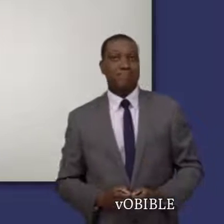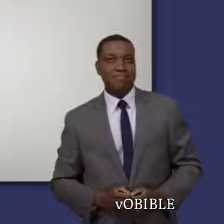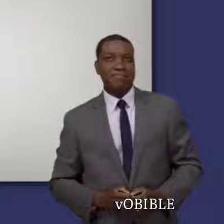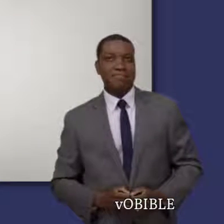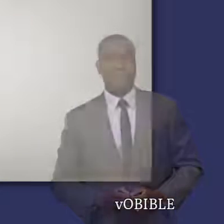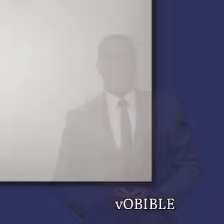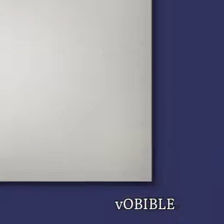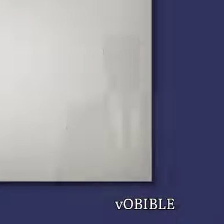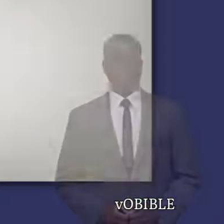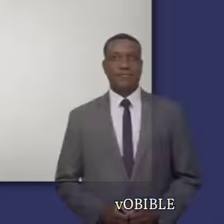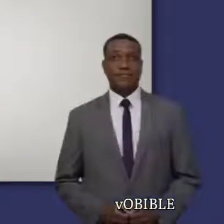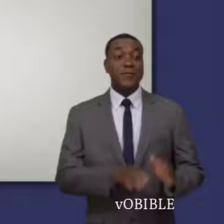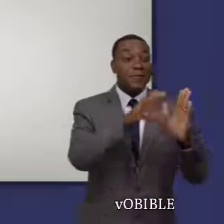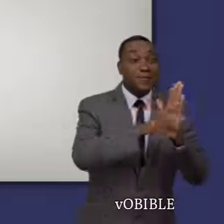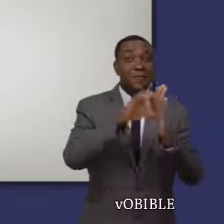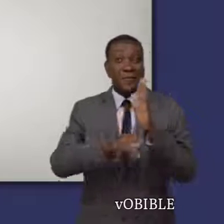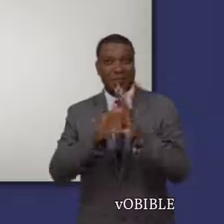Genesis has 50 chapters.